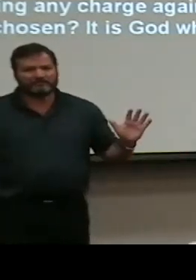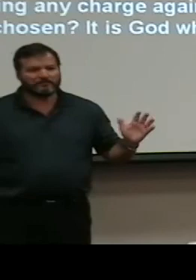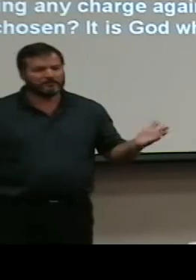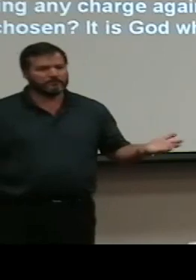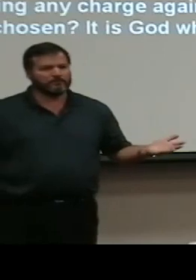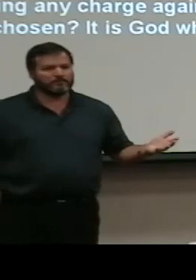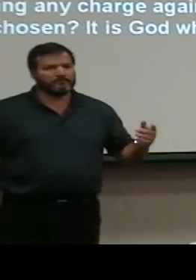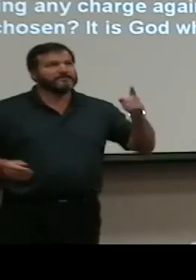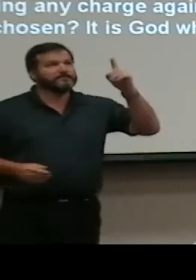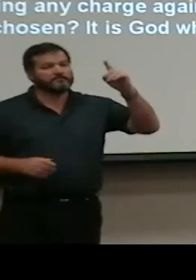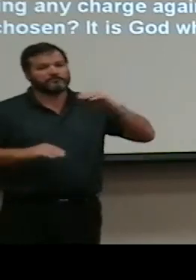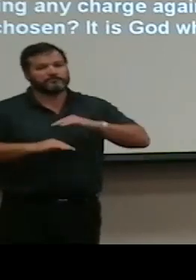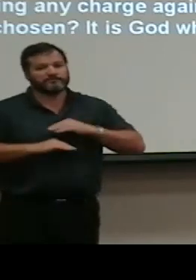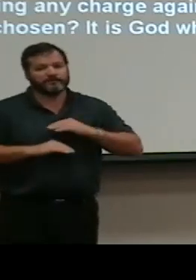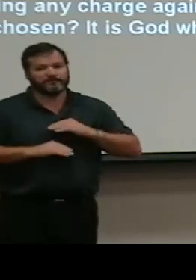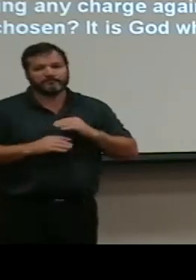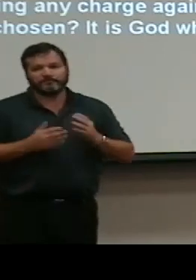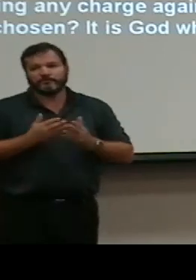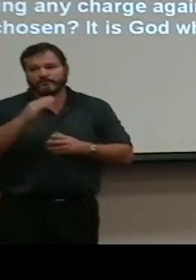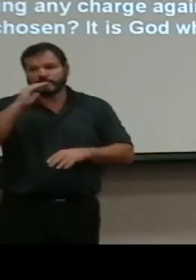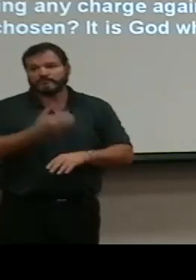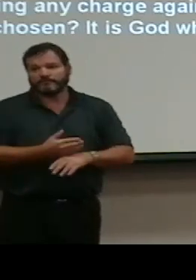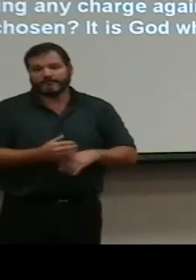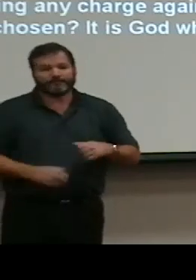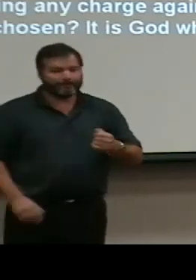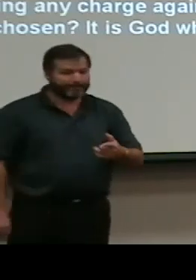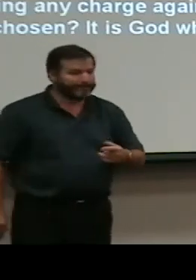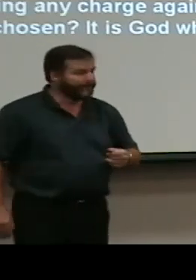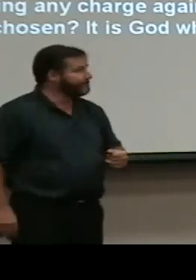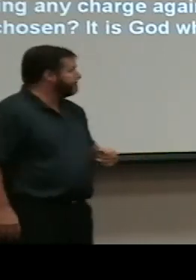No. No. He is satisfied through his son.